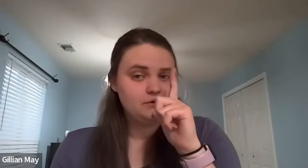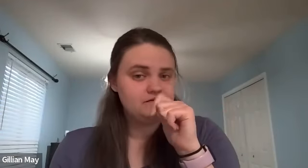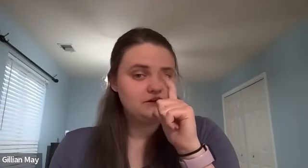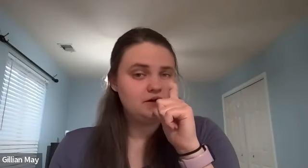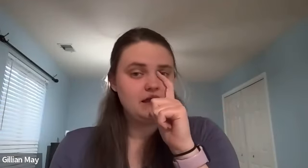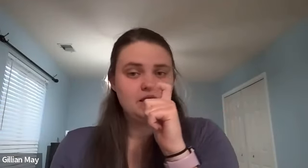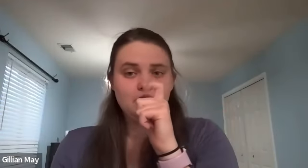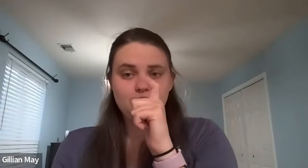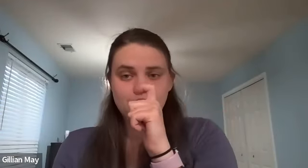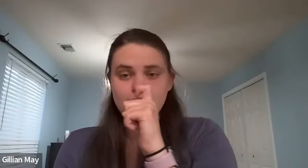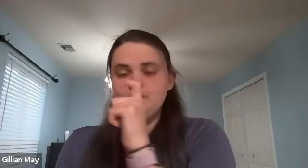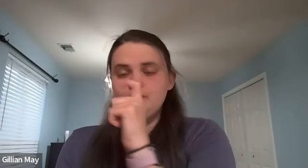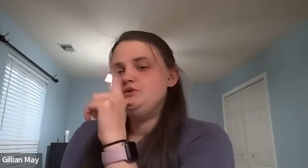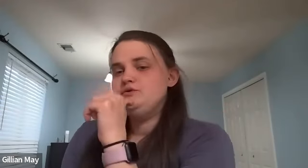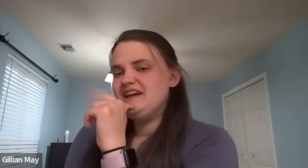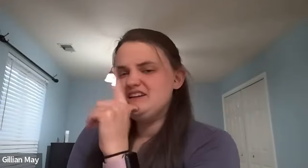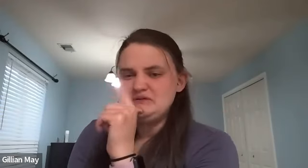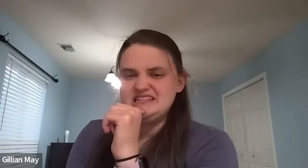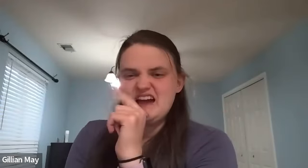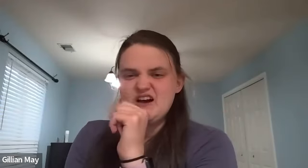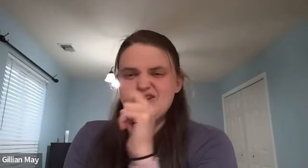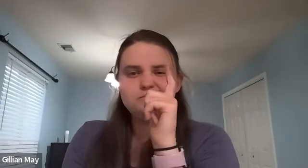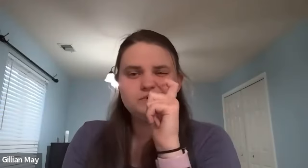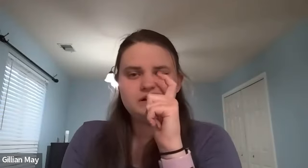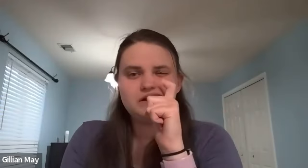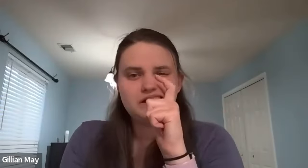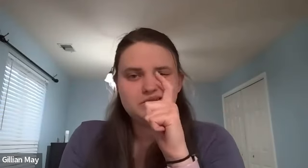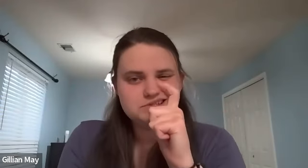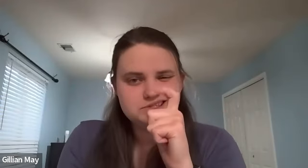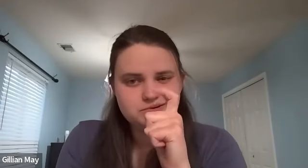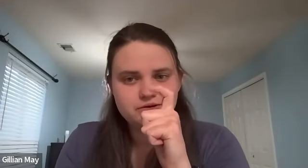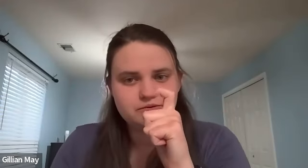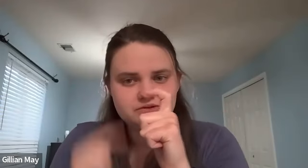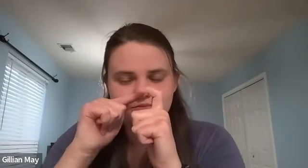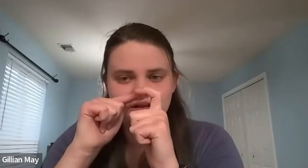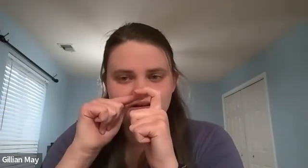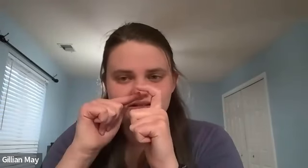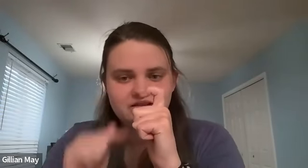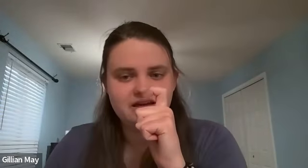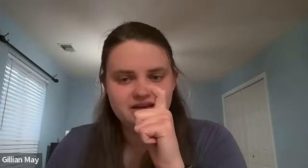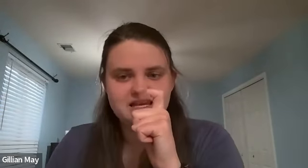pointer finger, and then who. You can go down, but I always do who with the bent, like the X. Yeah,